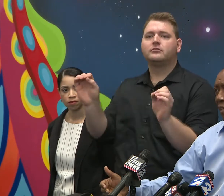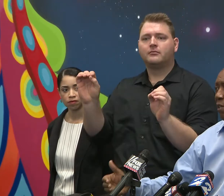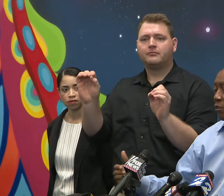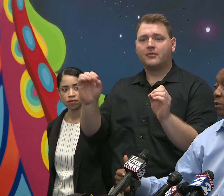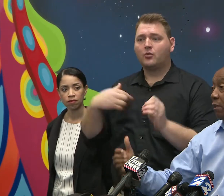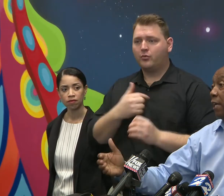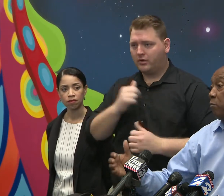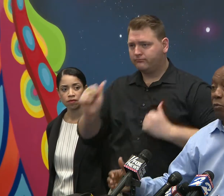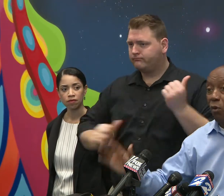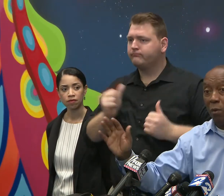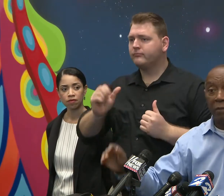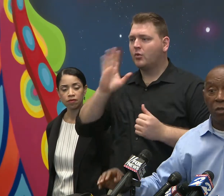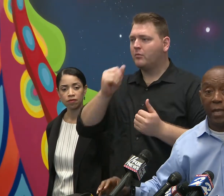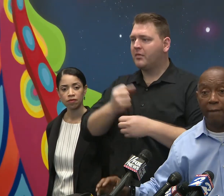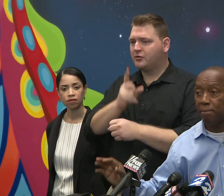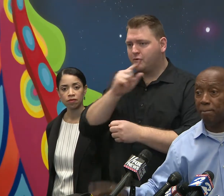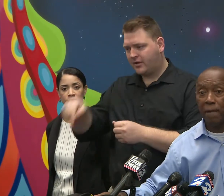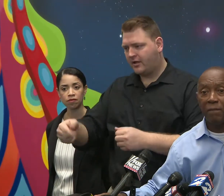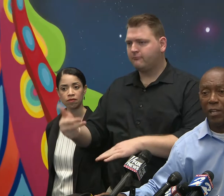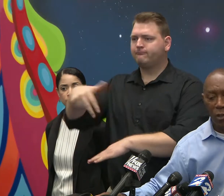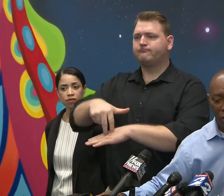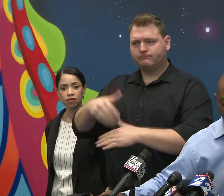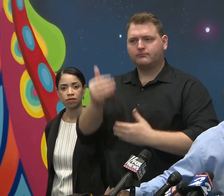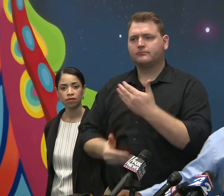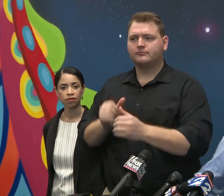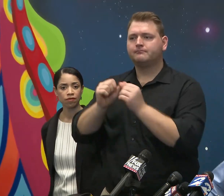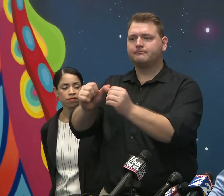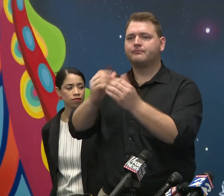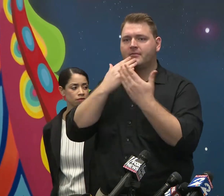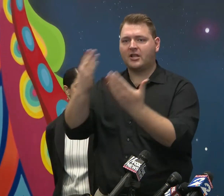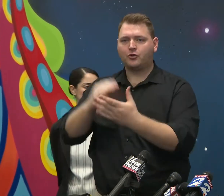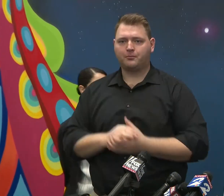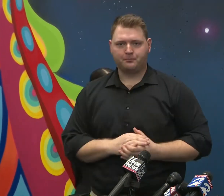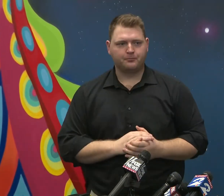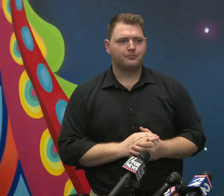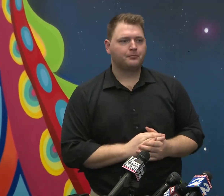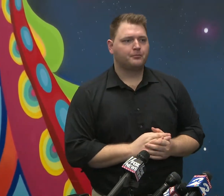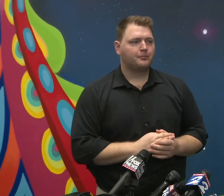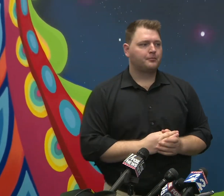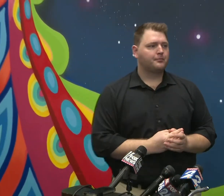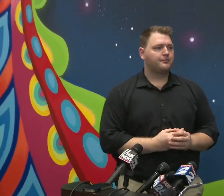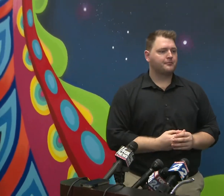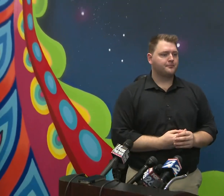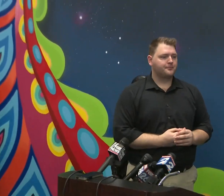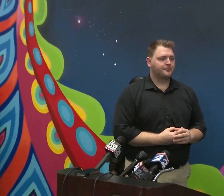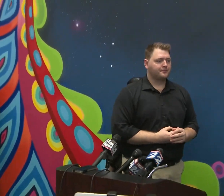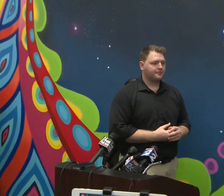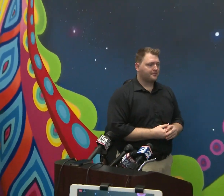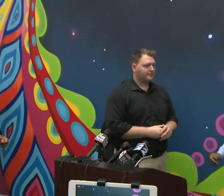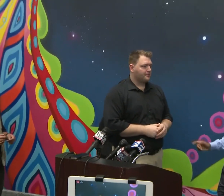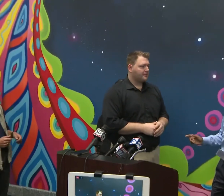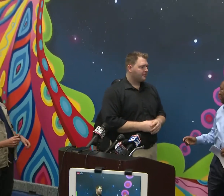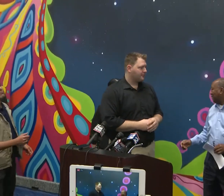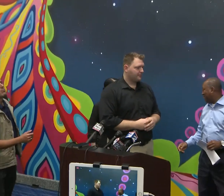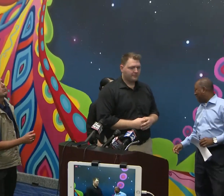their feet so that they can move forward. Okay? Thank you all so very much. Thank you, everyone. Yay!